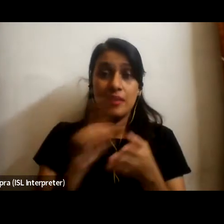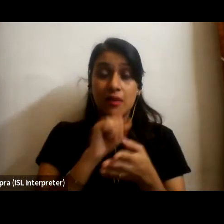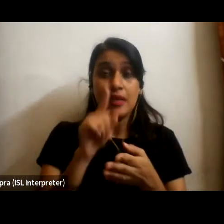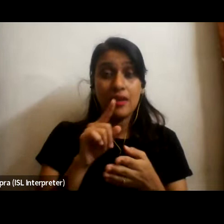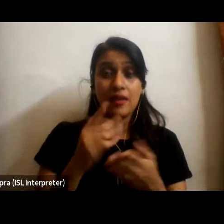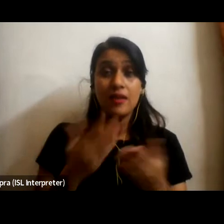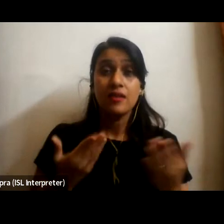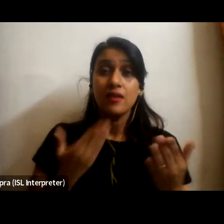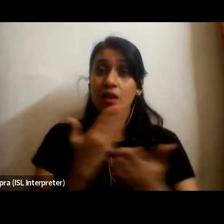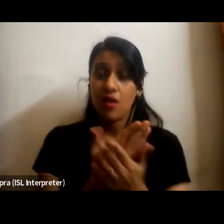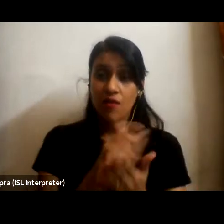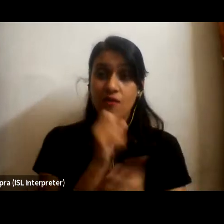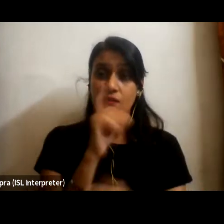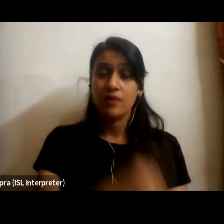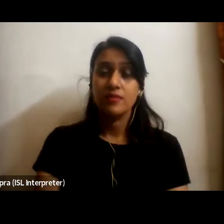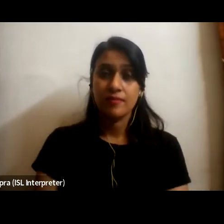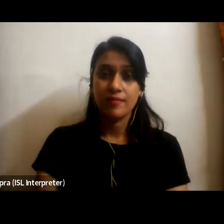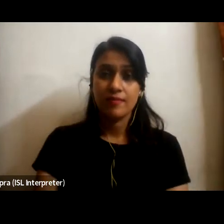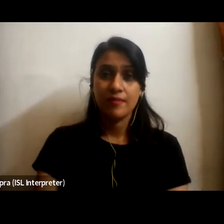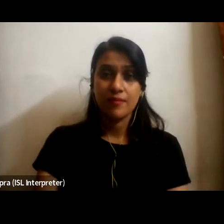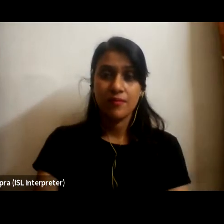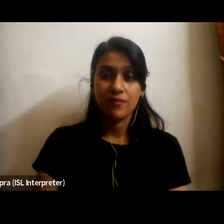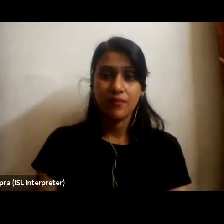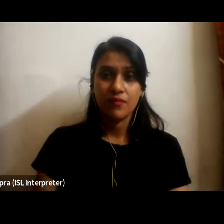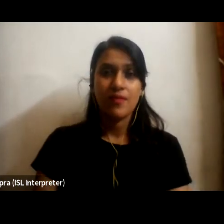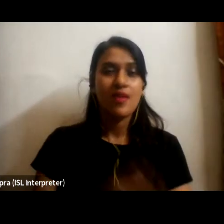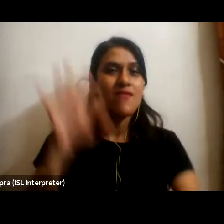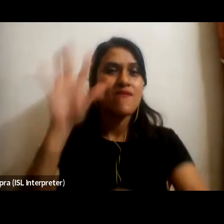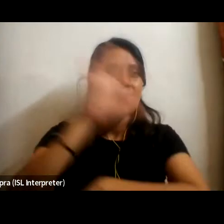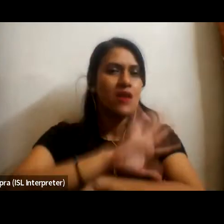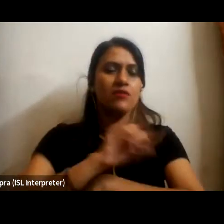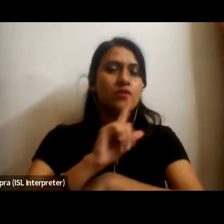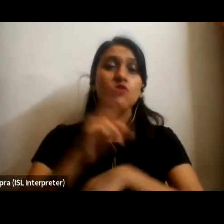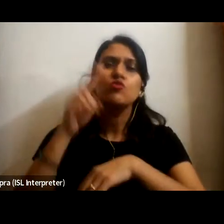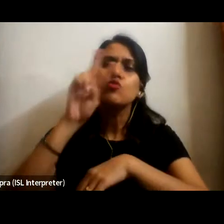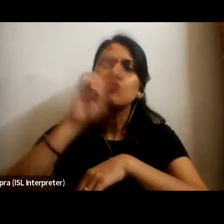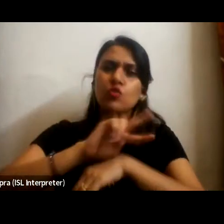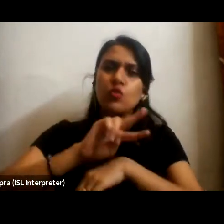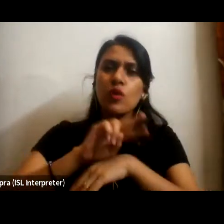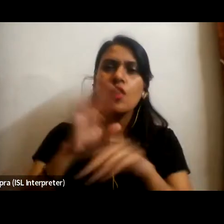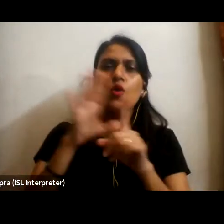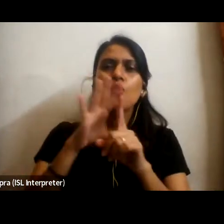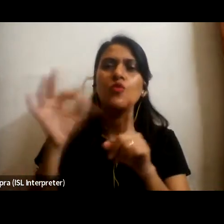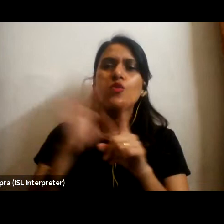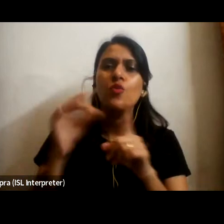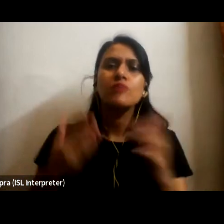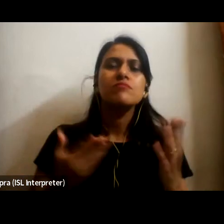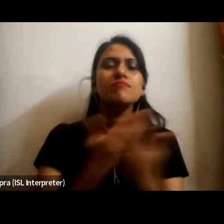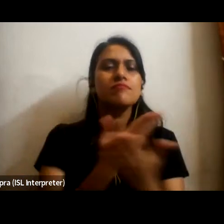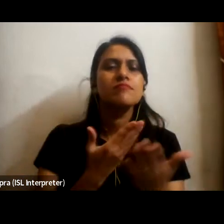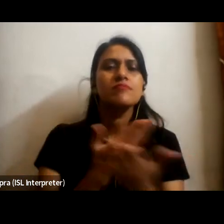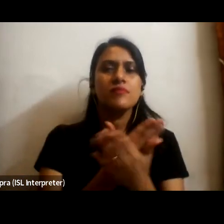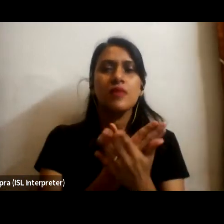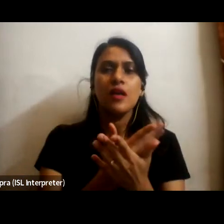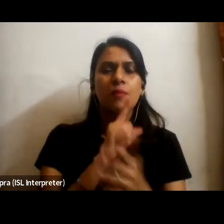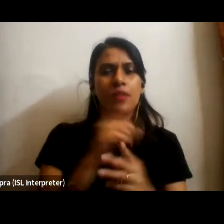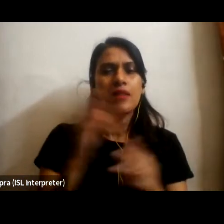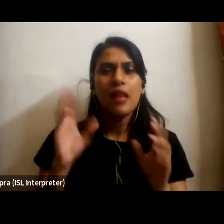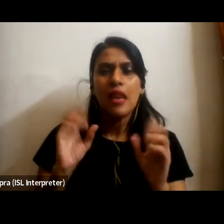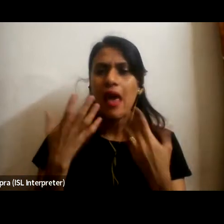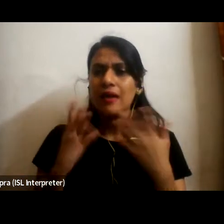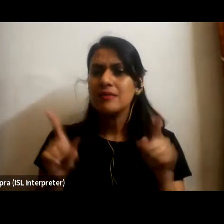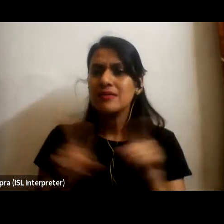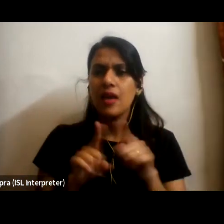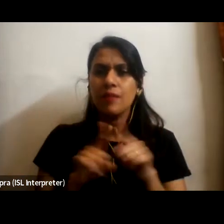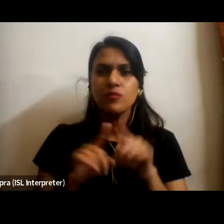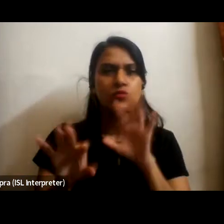first brush, 2 out of its 5 days that it spends on admissions, it's not necessarily doing a very good job of filtering out